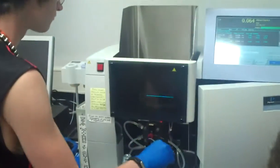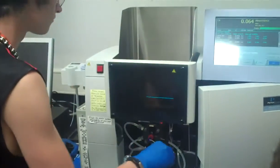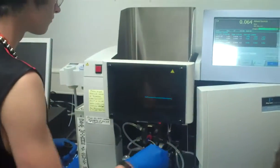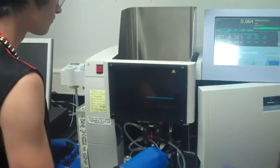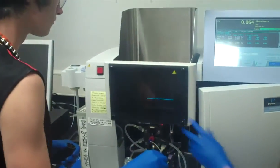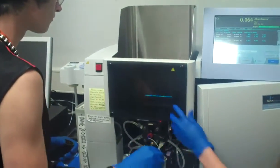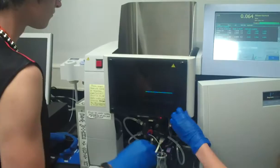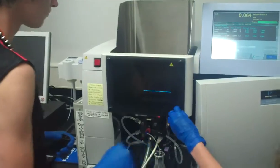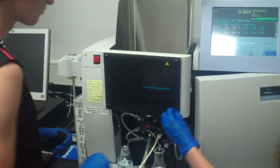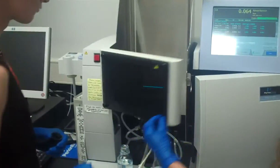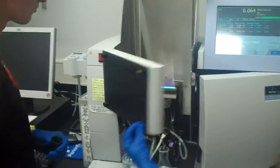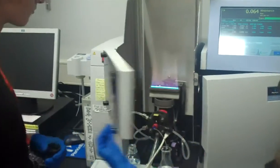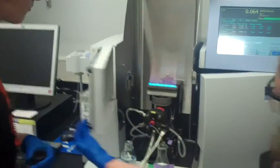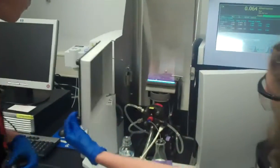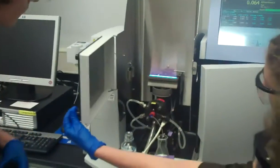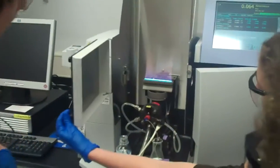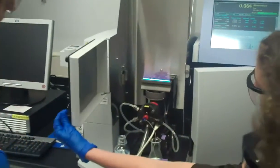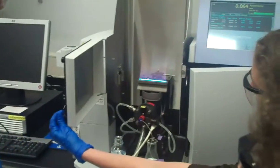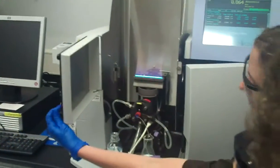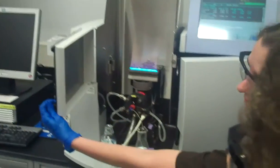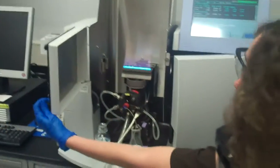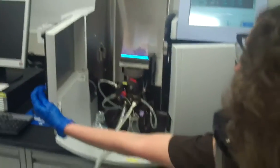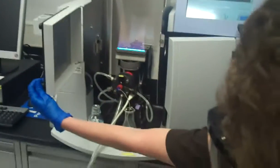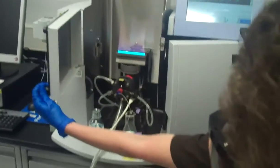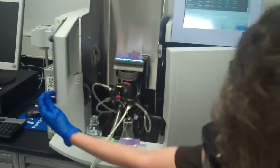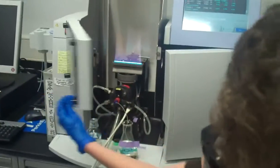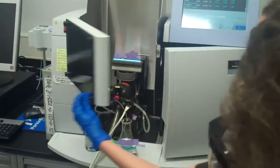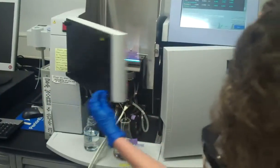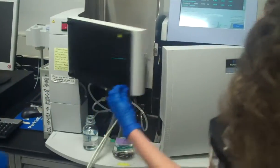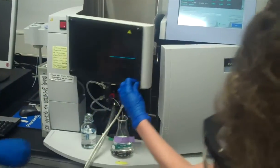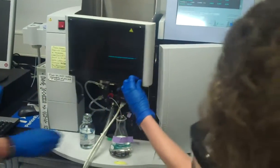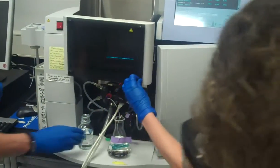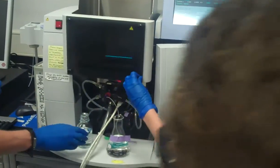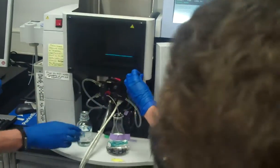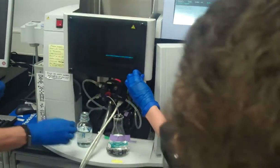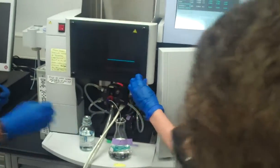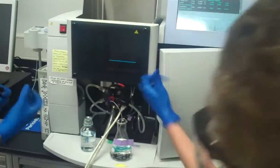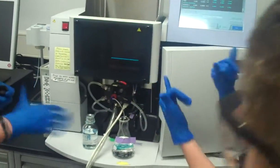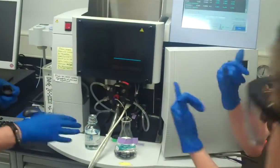That's right. I'm going-it.-it.-F, Because he needs bit. Okay. That's it.